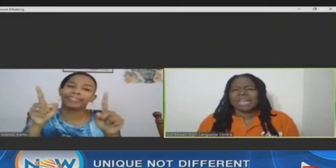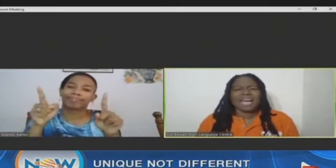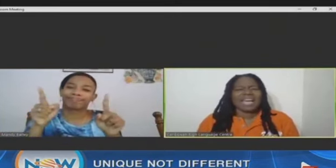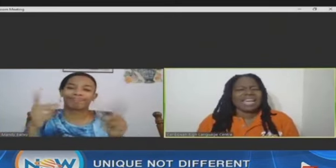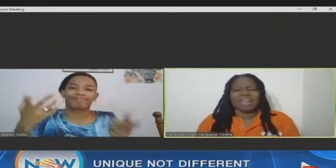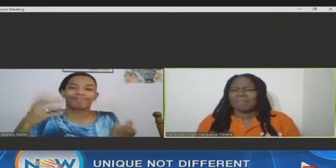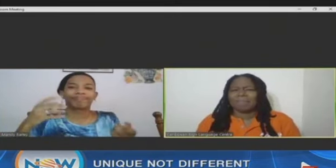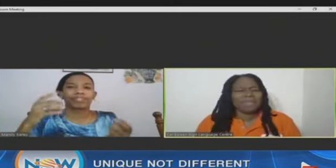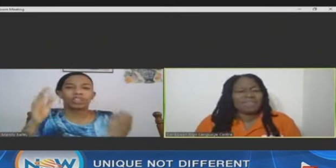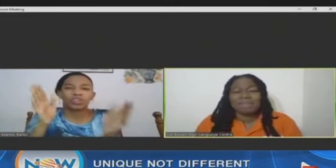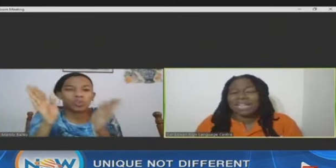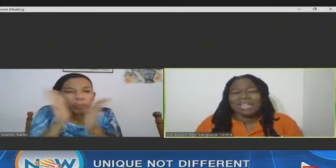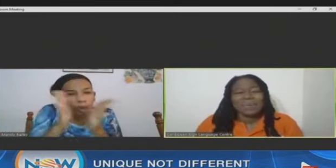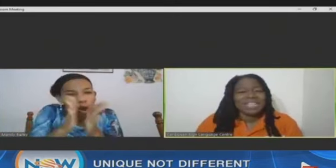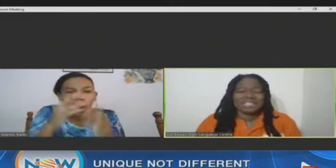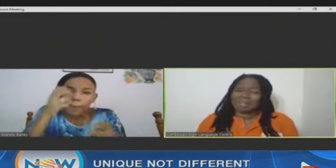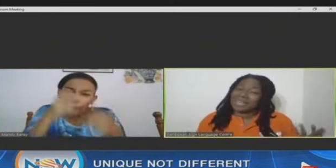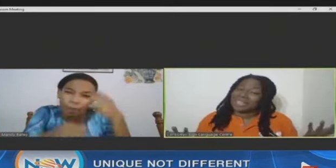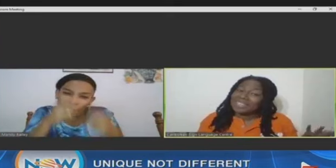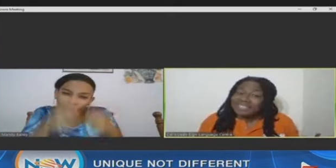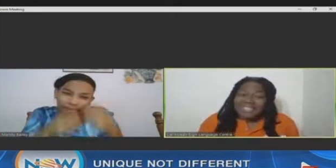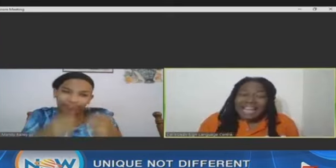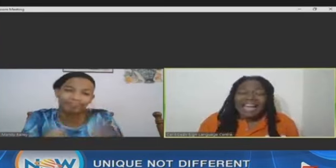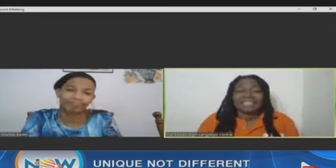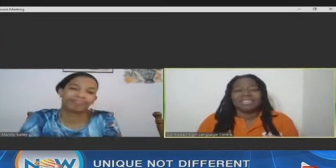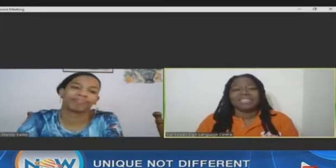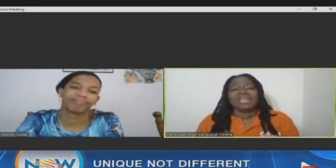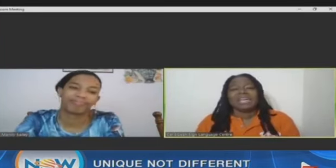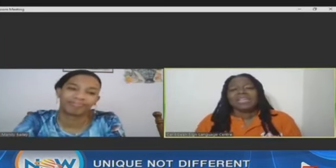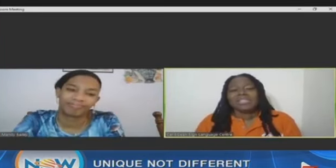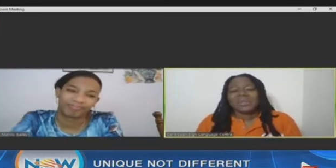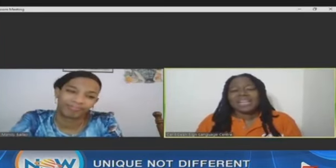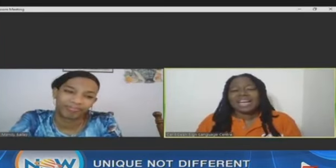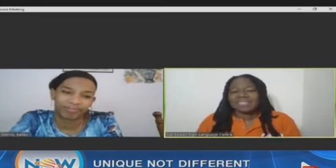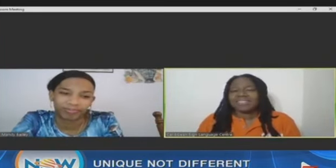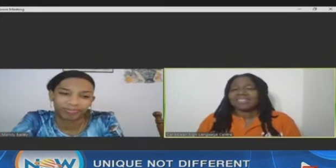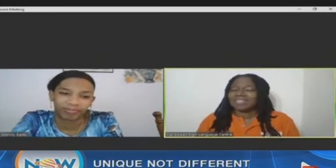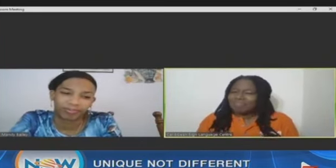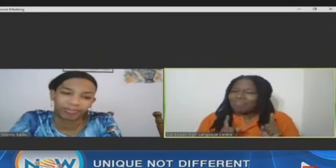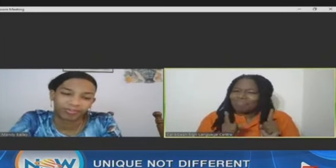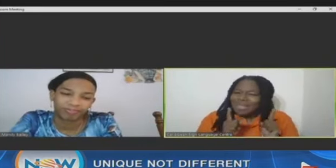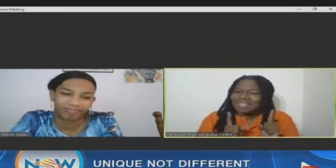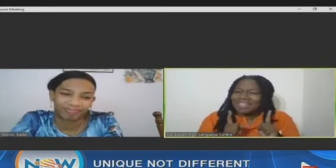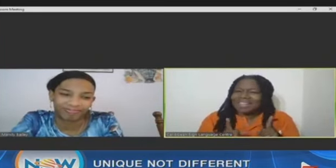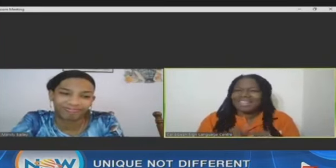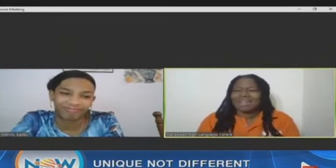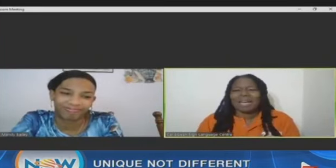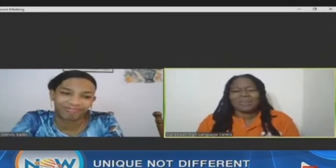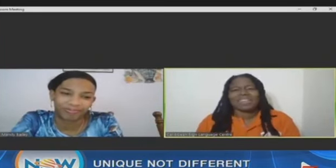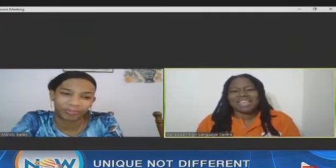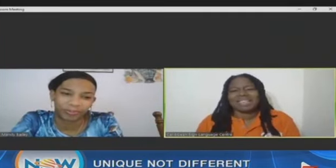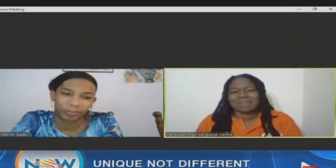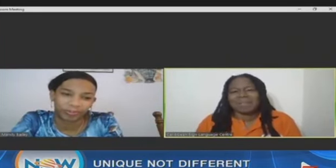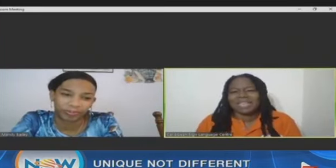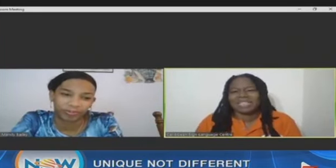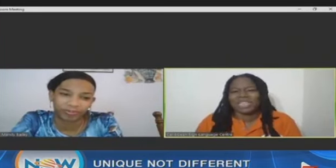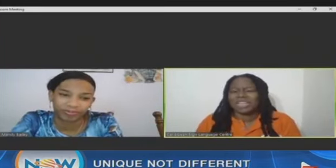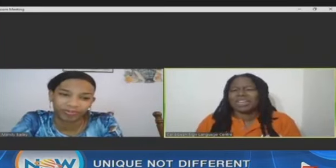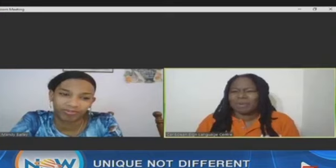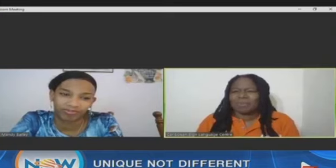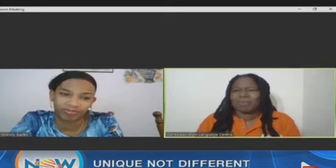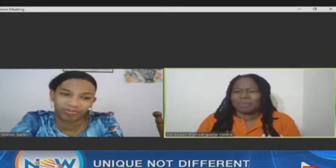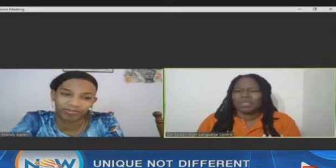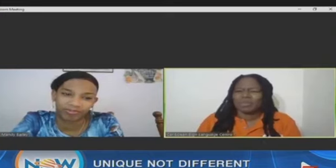perhaps I'm not familiar with and I may not understand. So that's basically, I would think, the